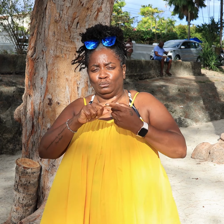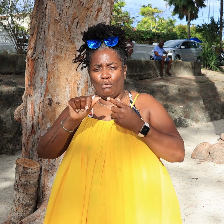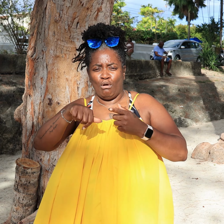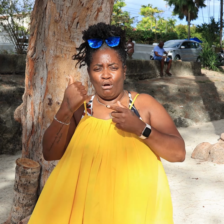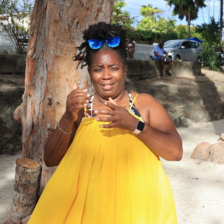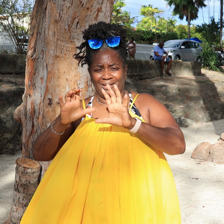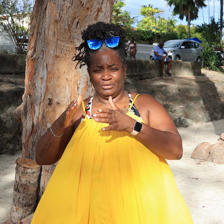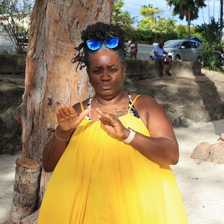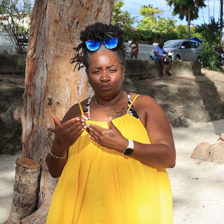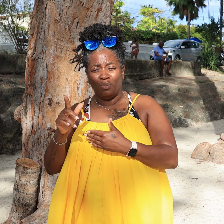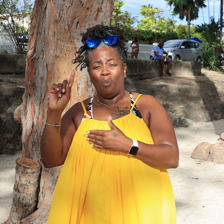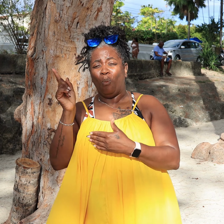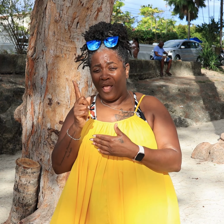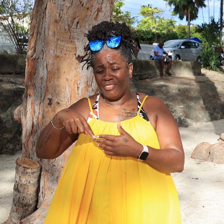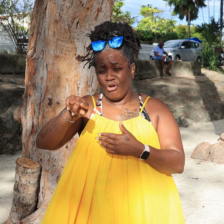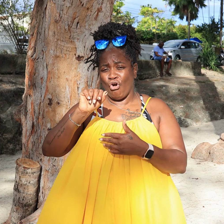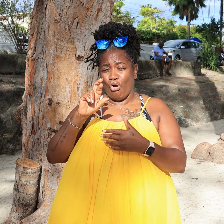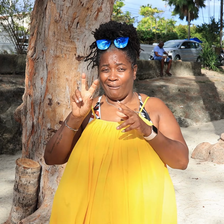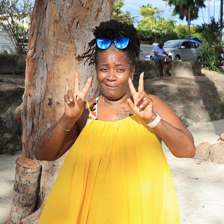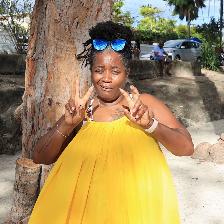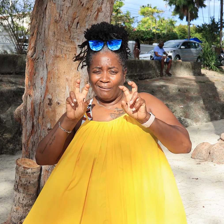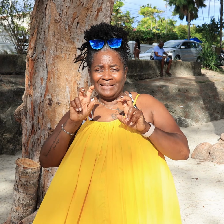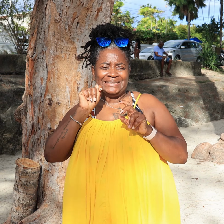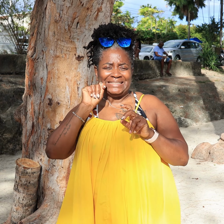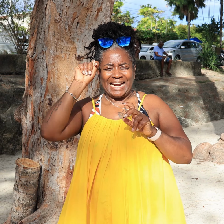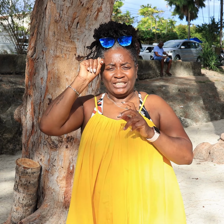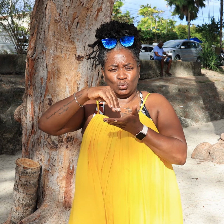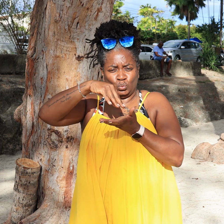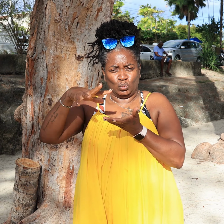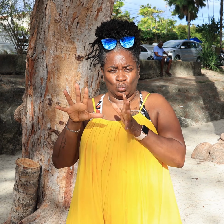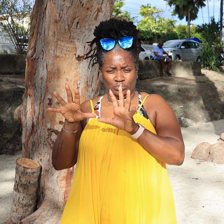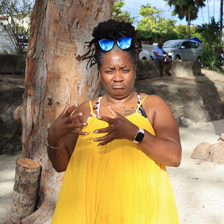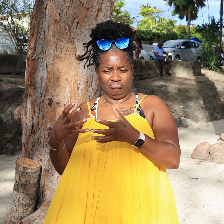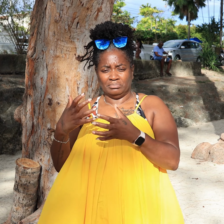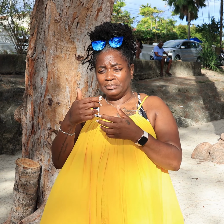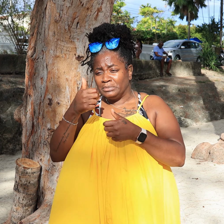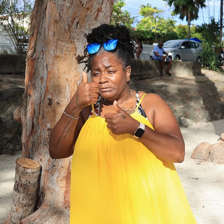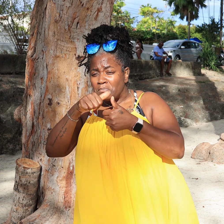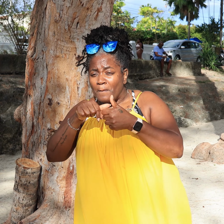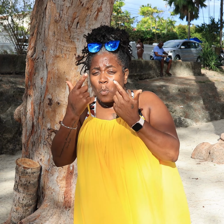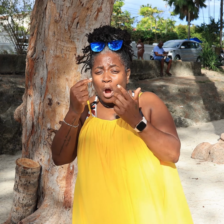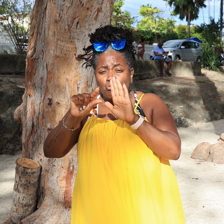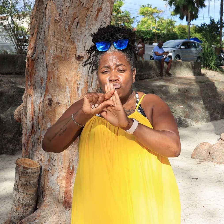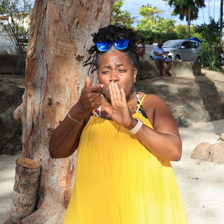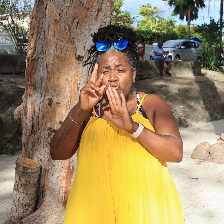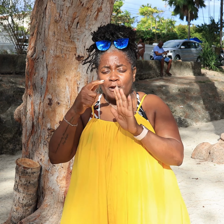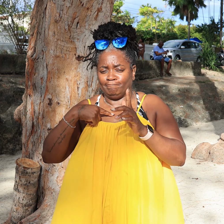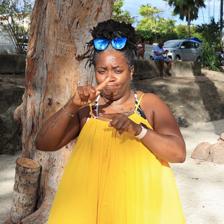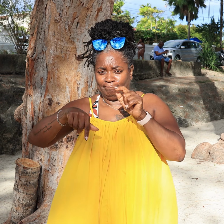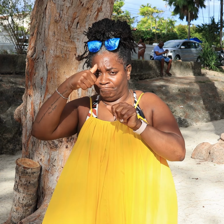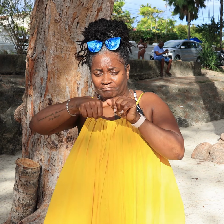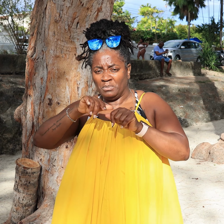put me in another classroom where there were teenage students. I can't remember what grade,